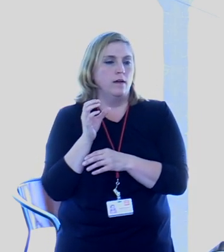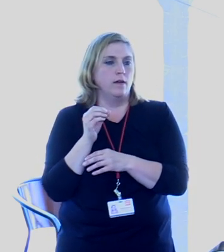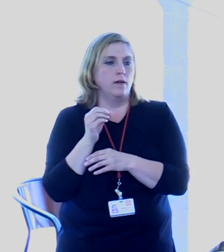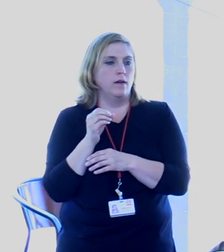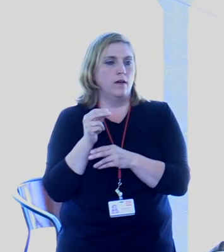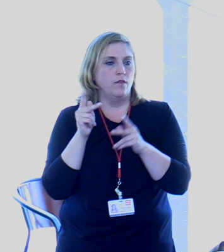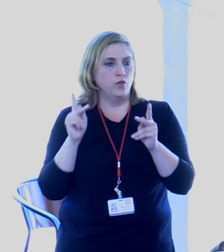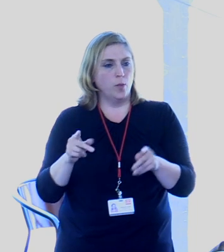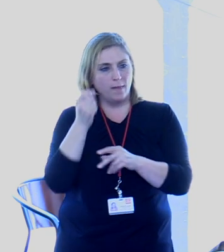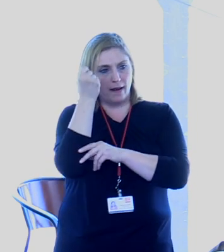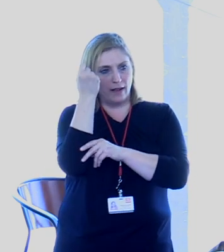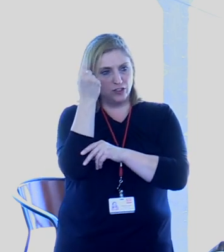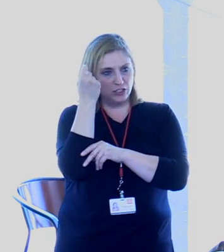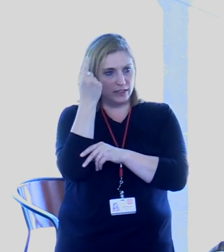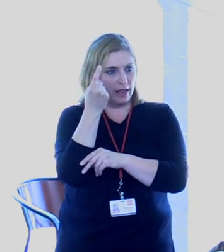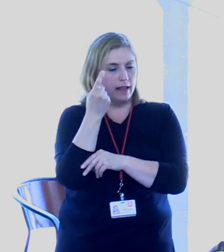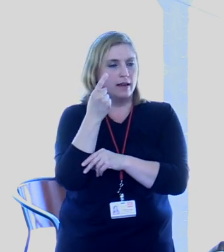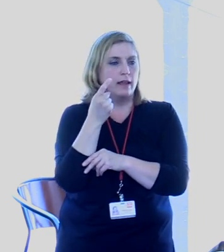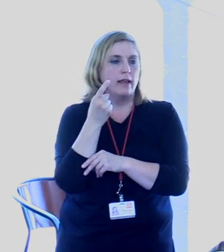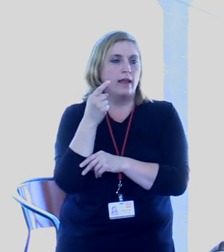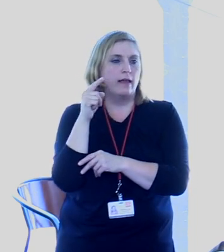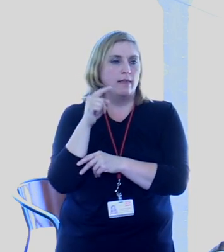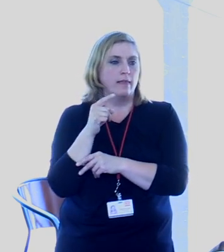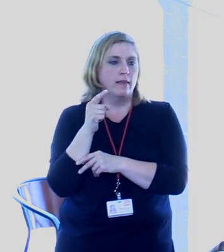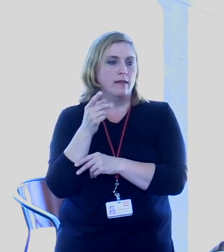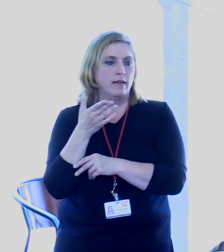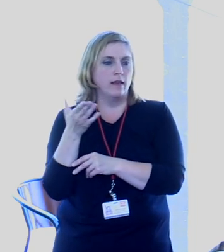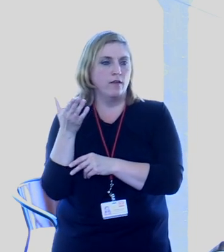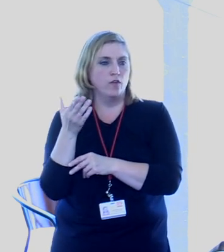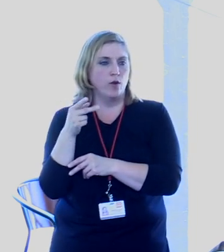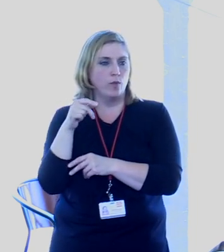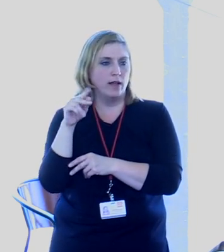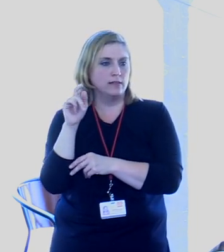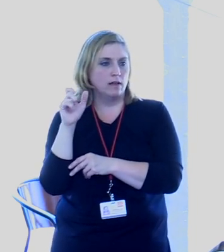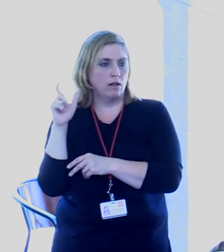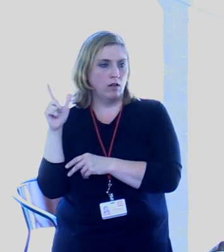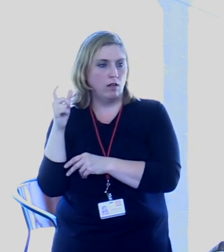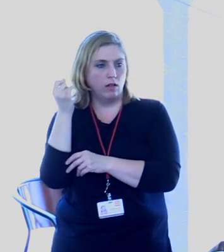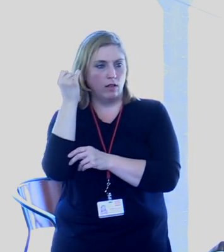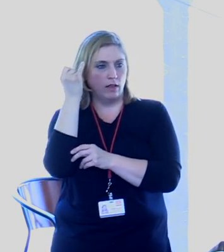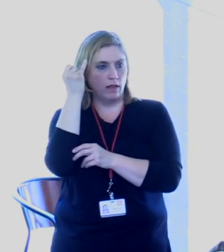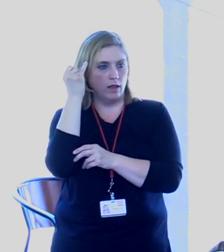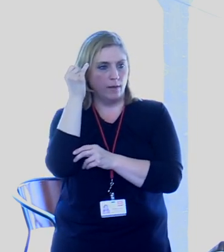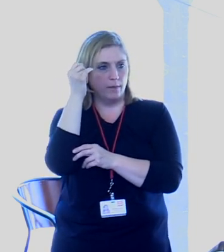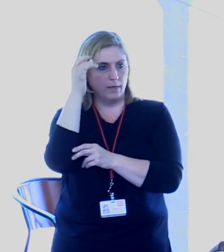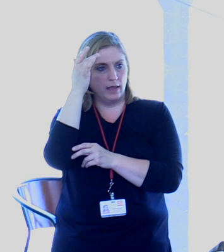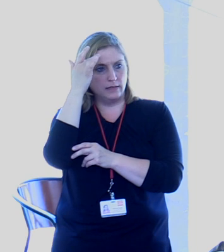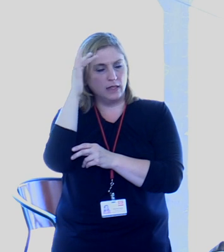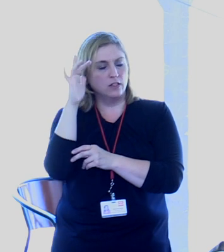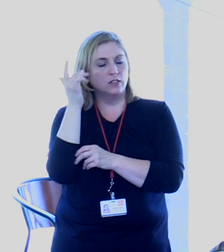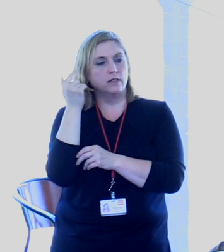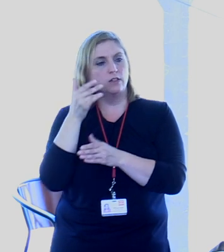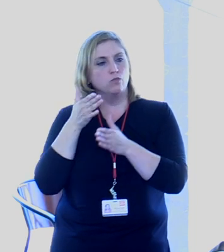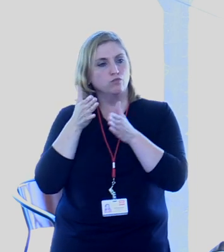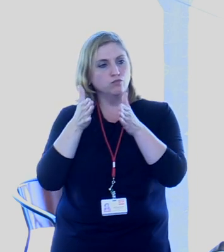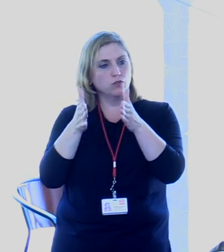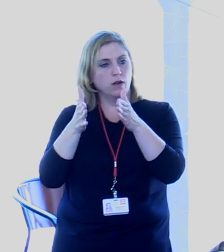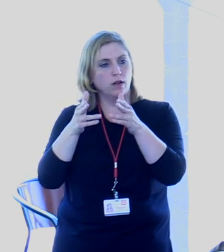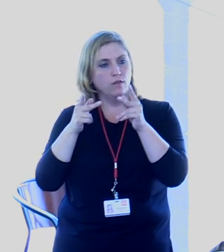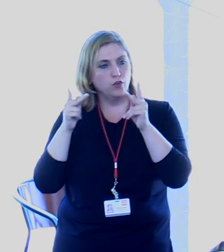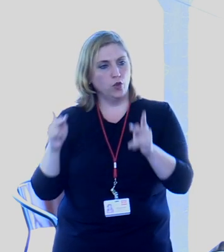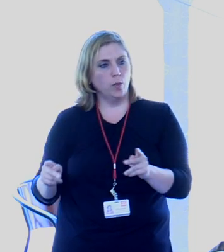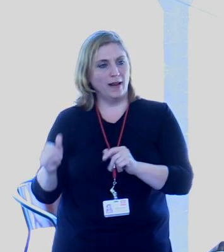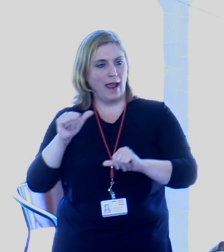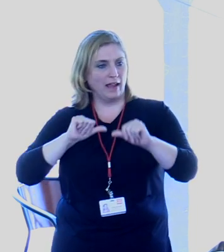of human understanding, these capacities for practical intelligence, are about the direction of human